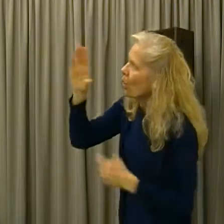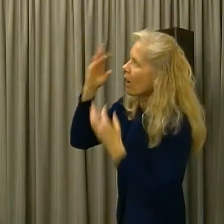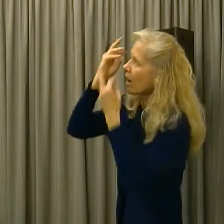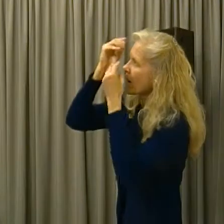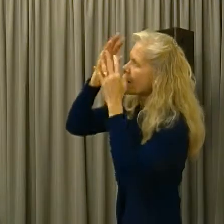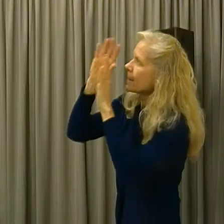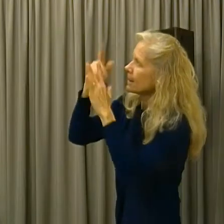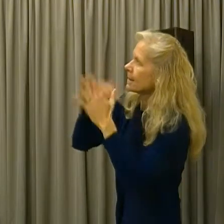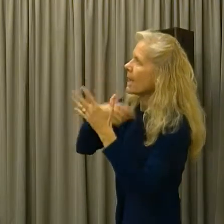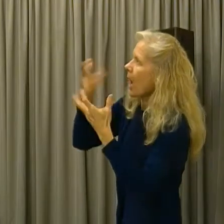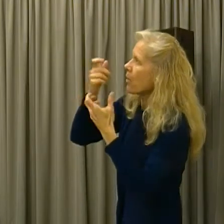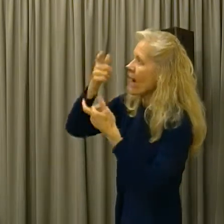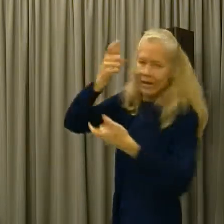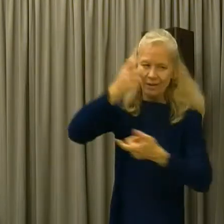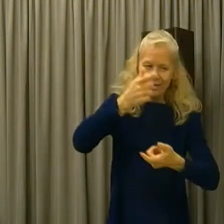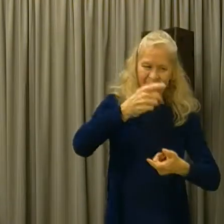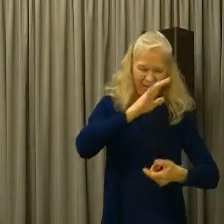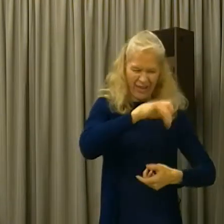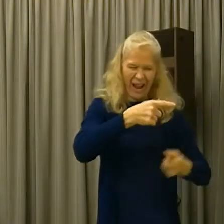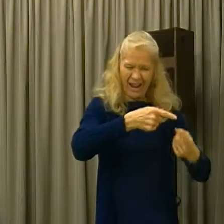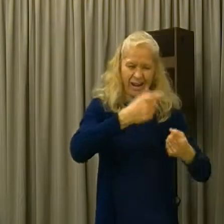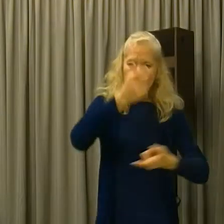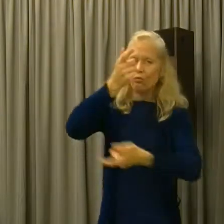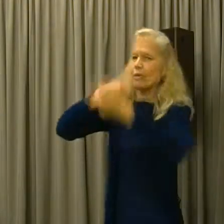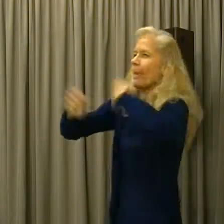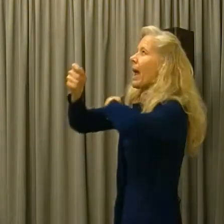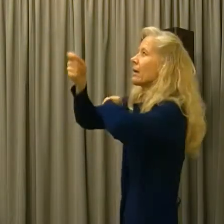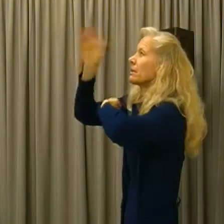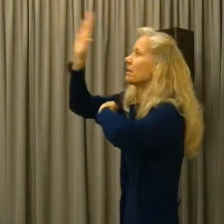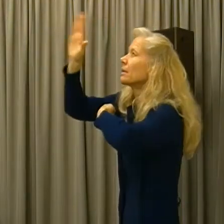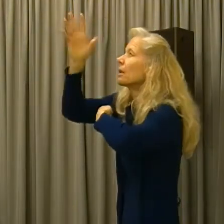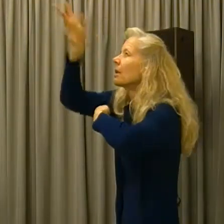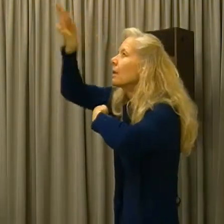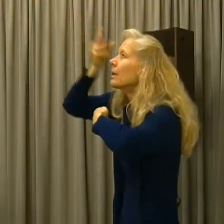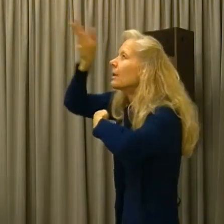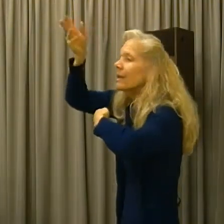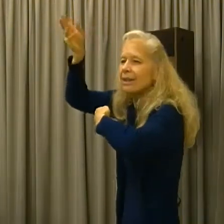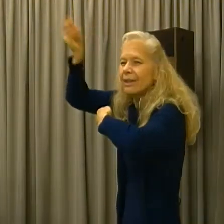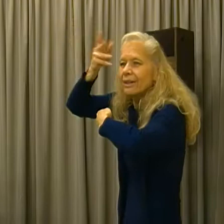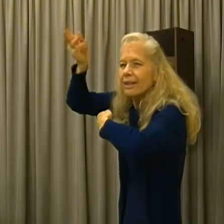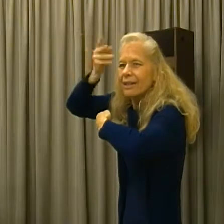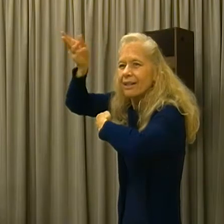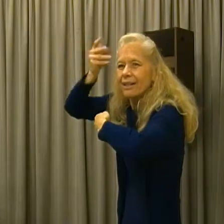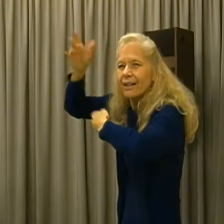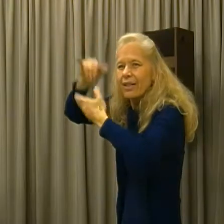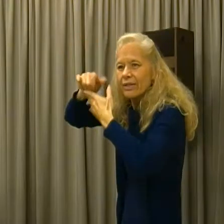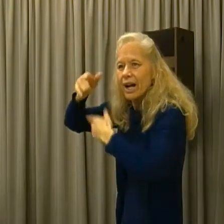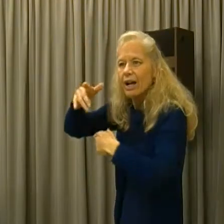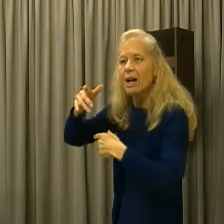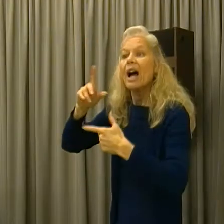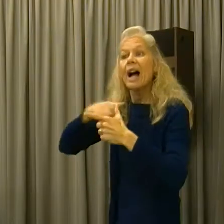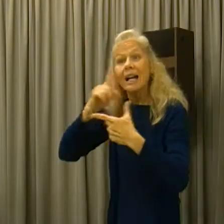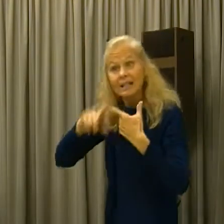thinking begins to align with that. It is then that we'll be able to offer ourselves as a living sacrifice unto